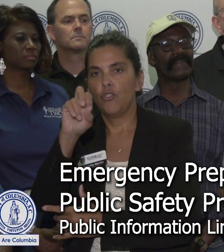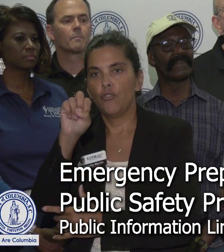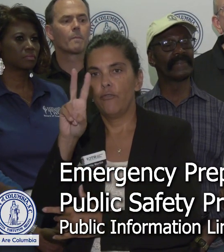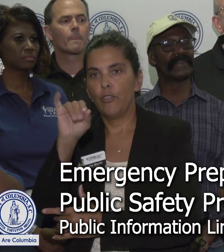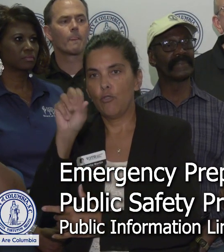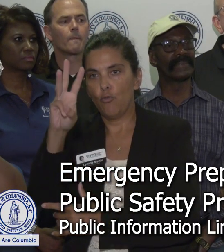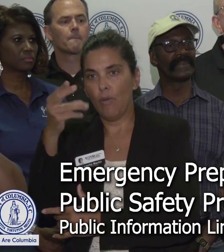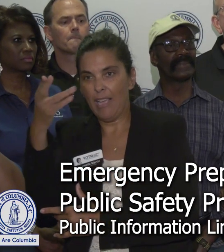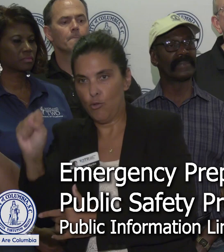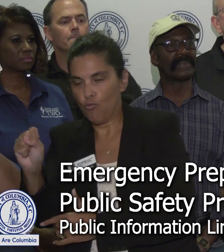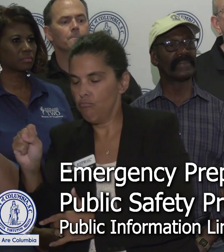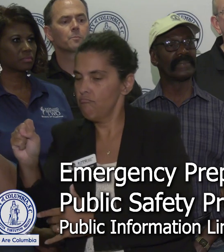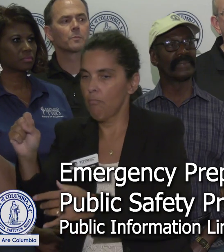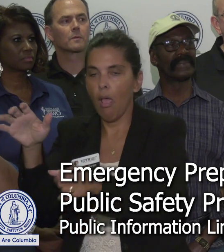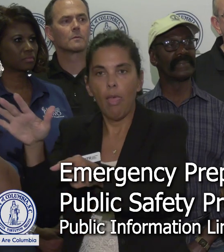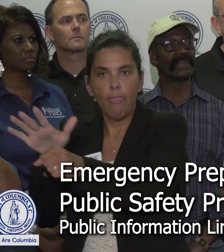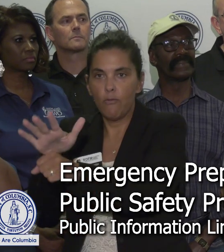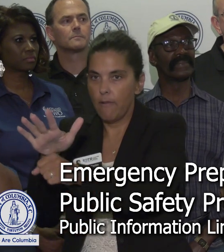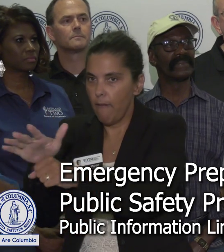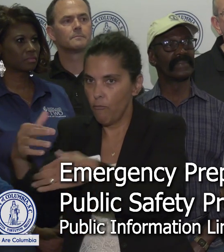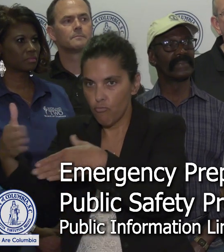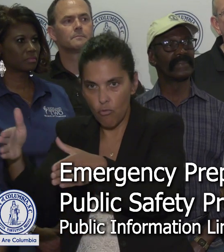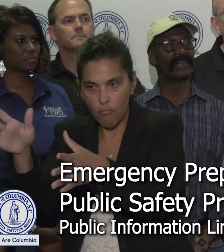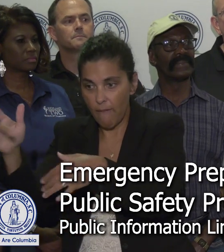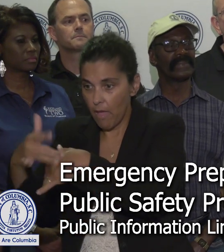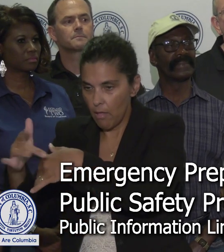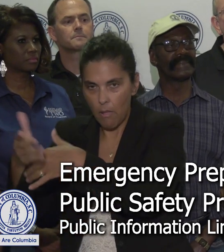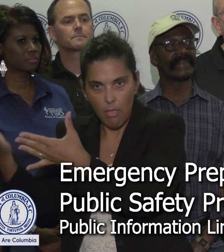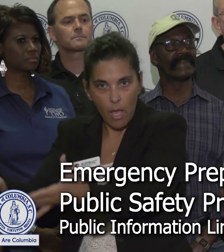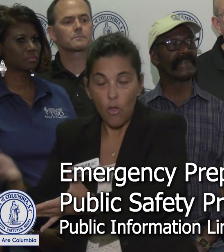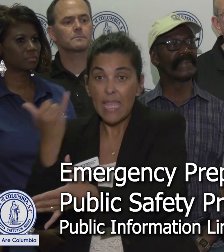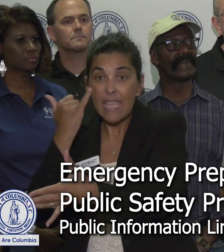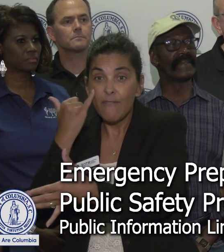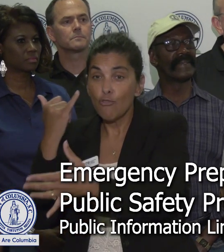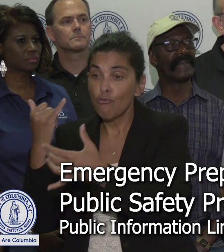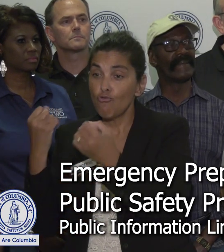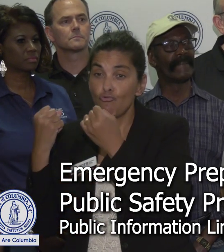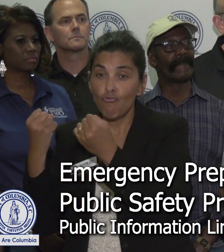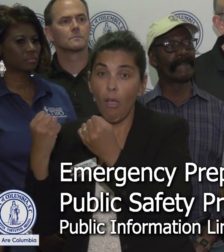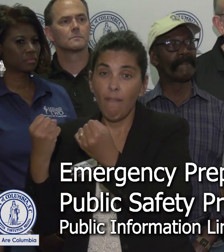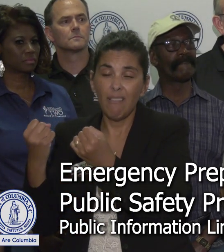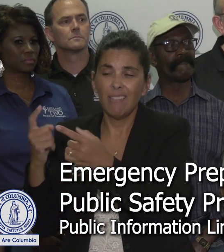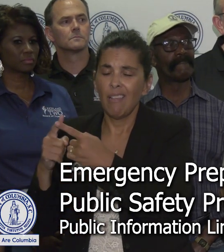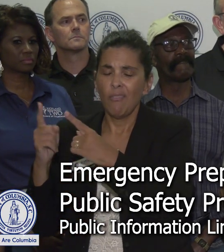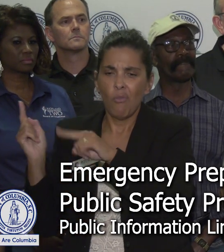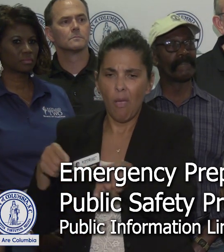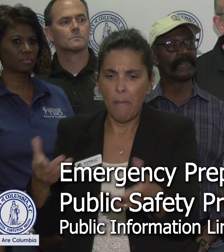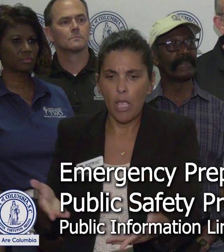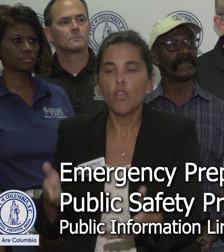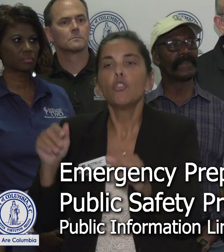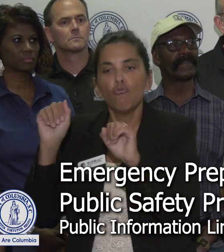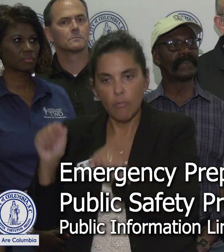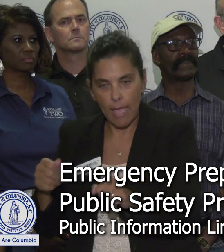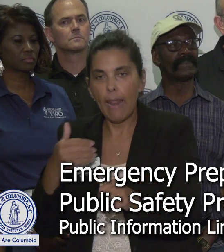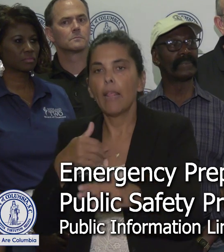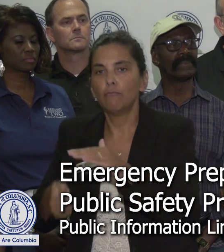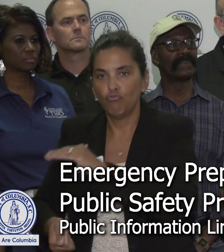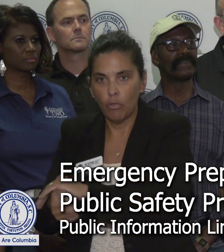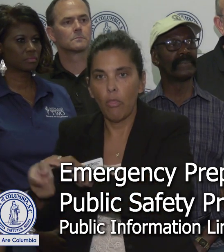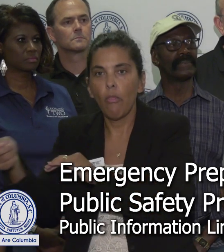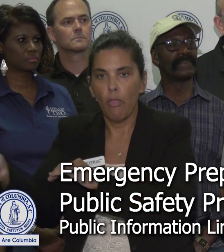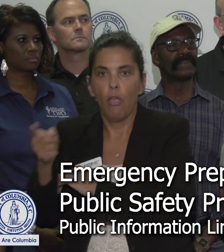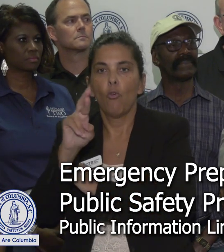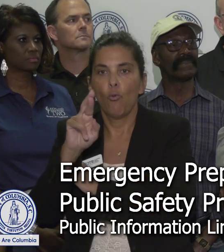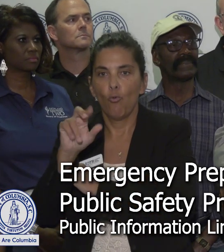There's plenty of space, so those of you who are traveling and coming to Richland County, to Columbia, you can seek shelter at Ridgeview High